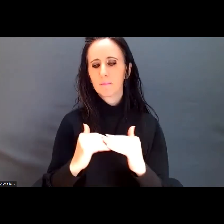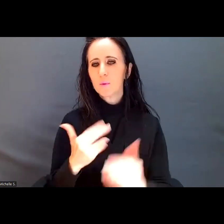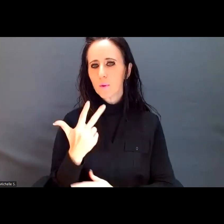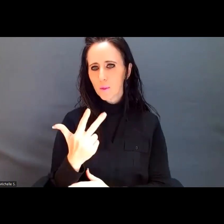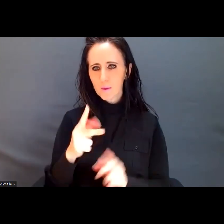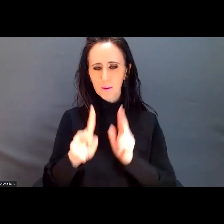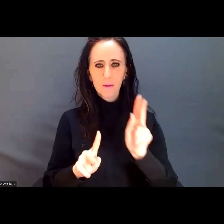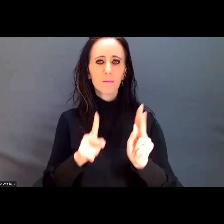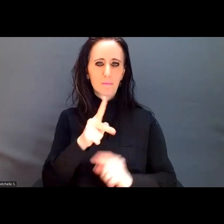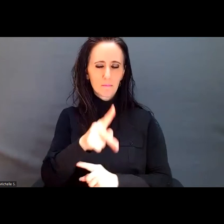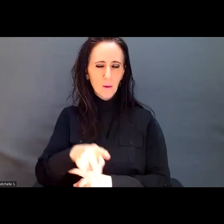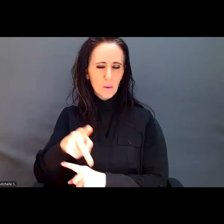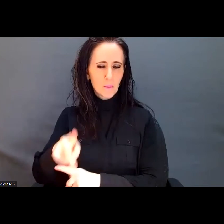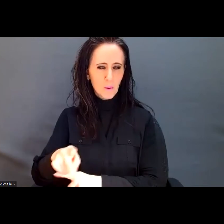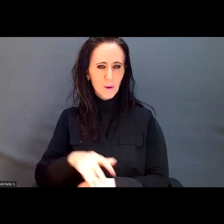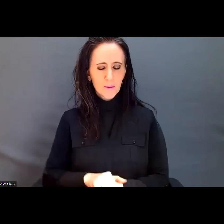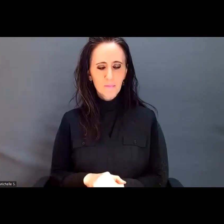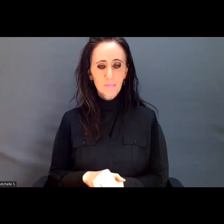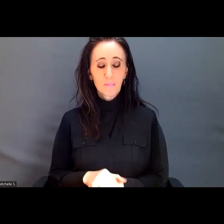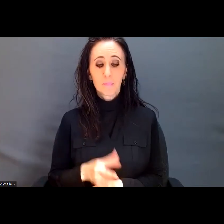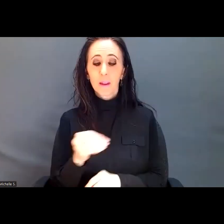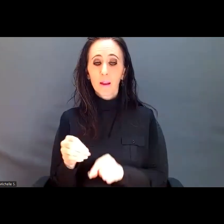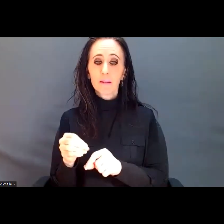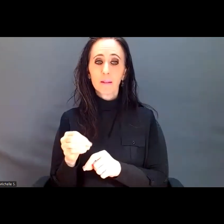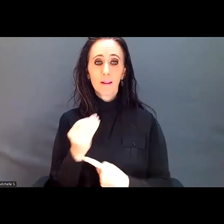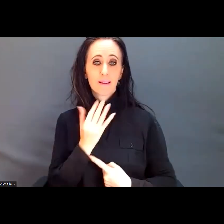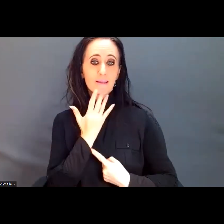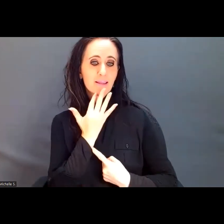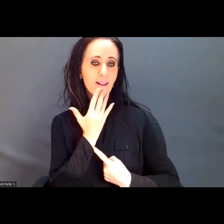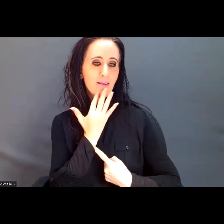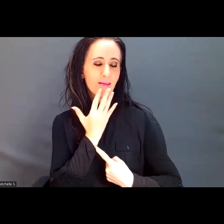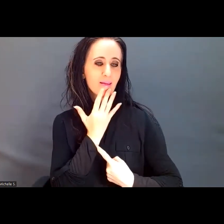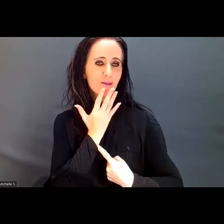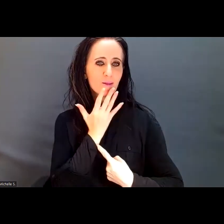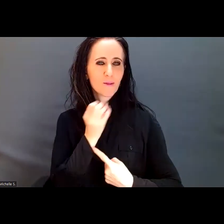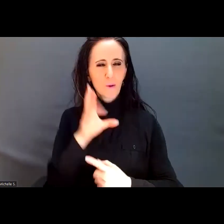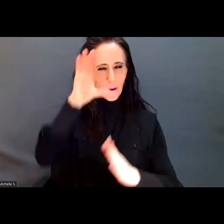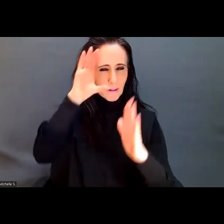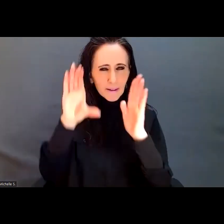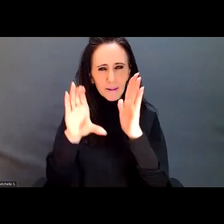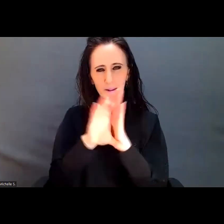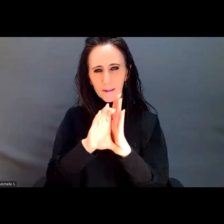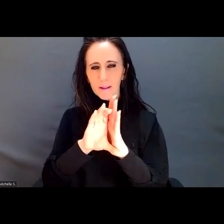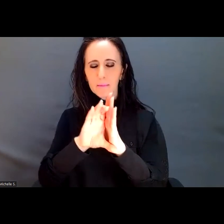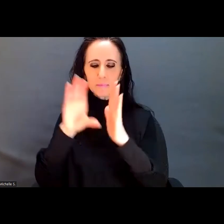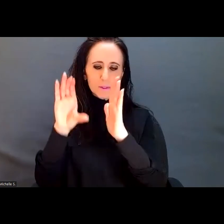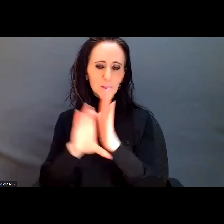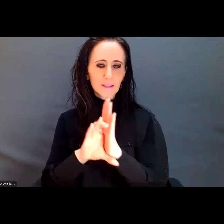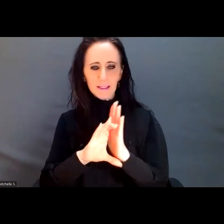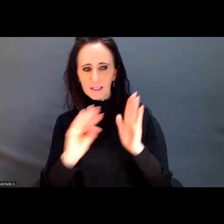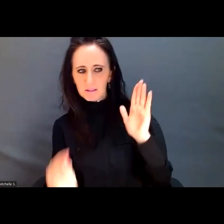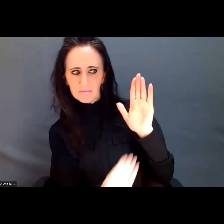a visual image, often helpful to relate a concept. Okay, so think about those things and who you might want to talk to in